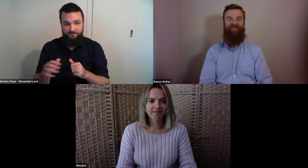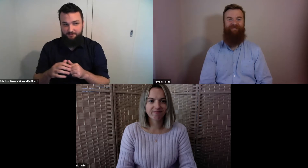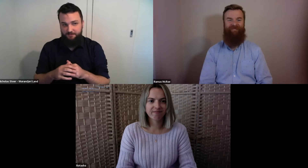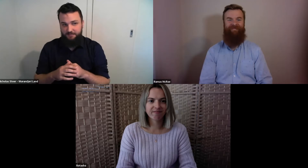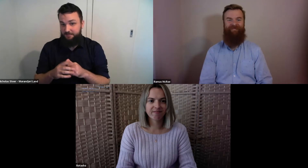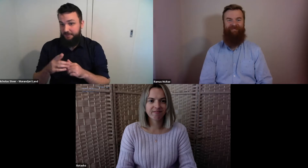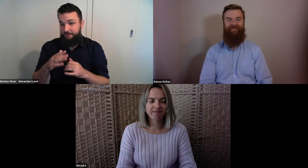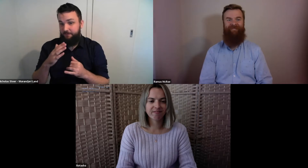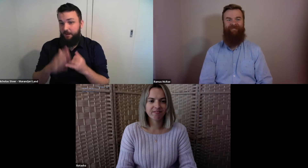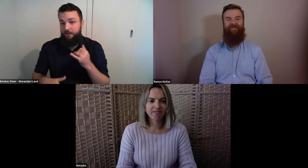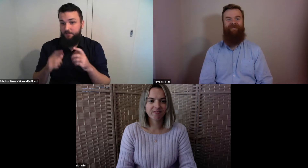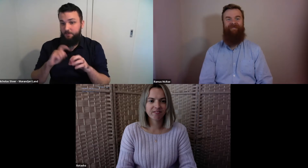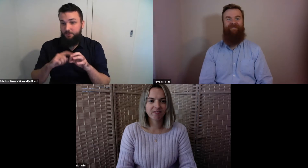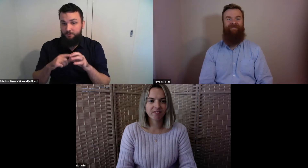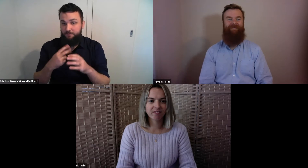employer and their business.